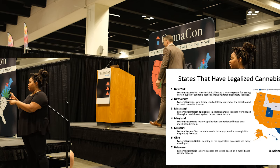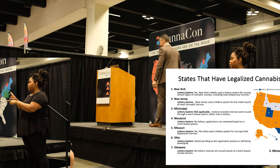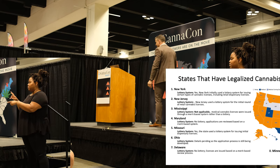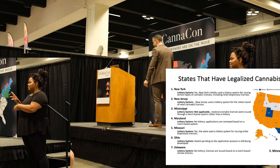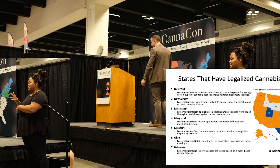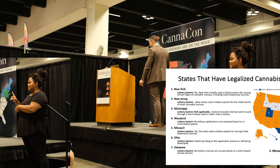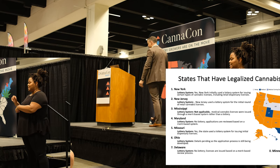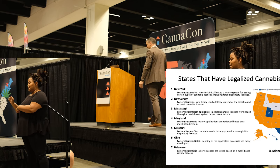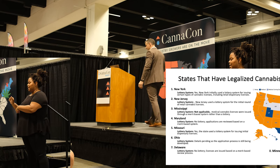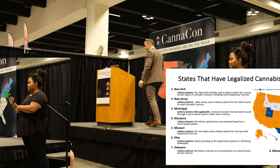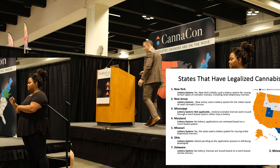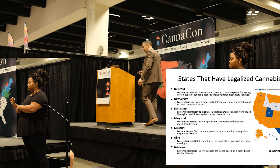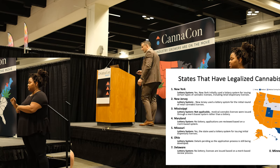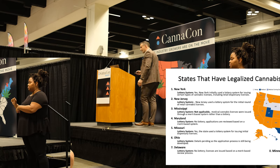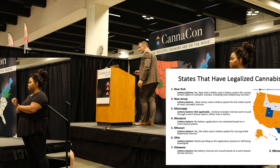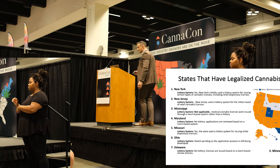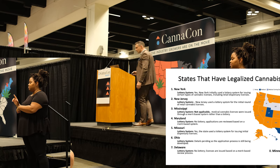Minnesota,